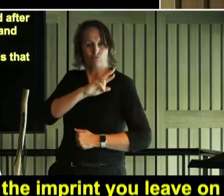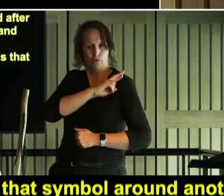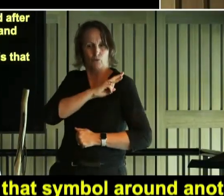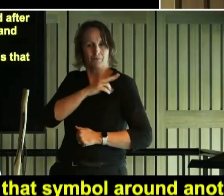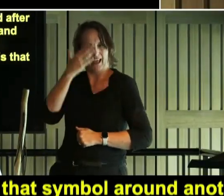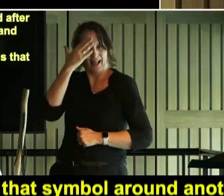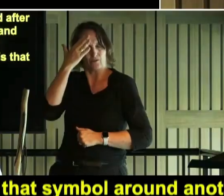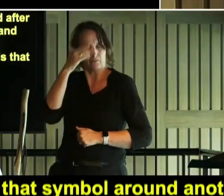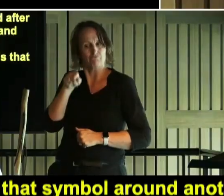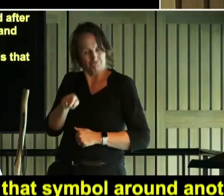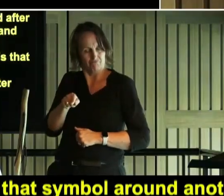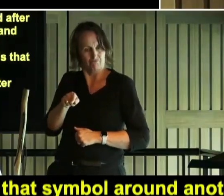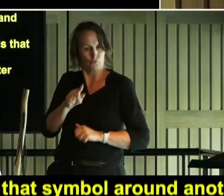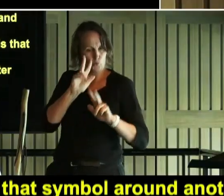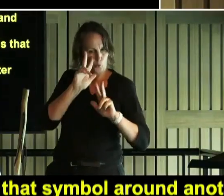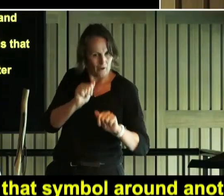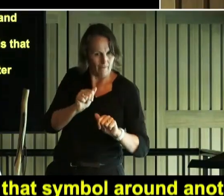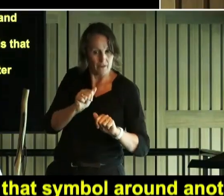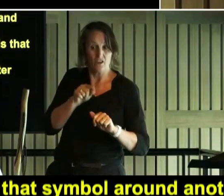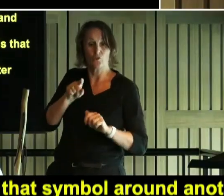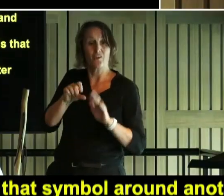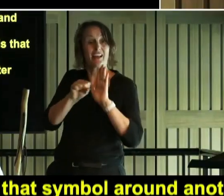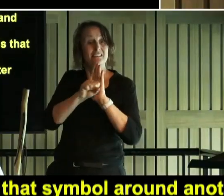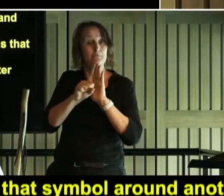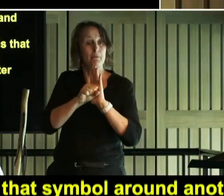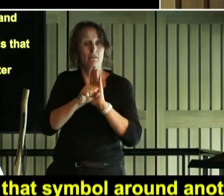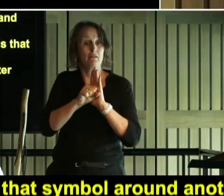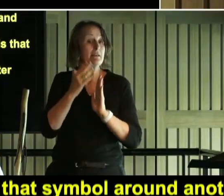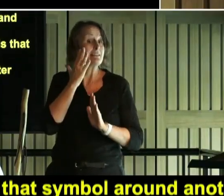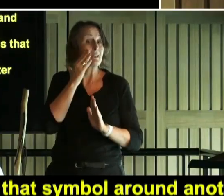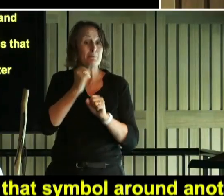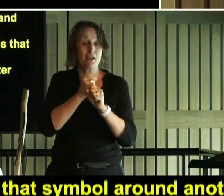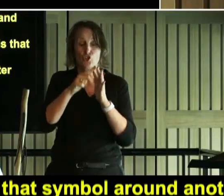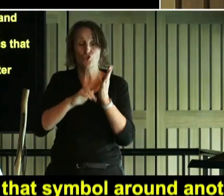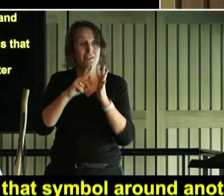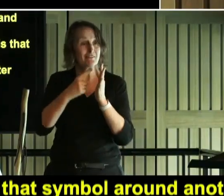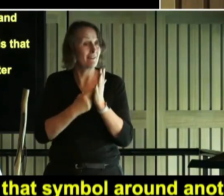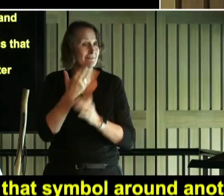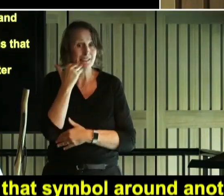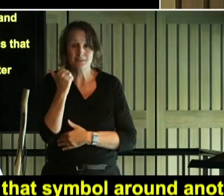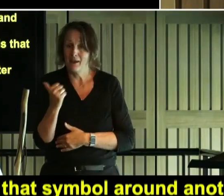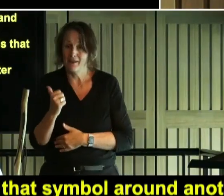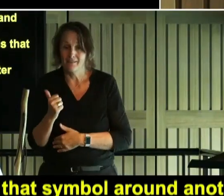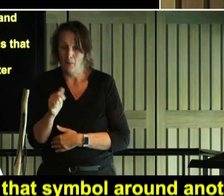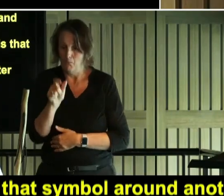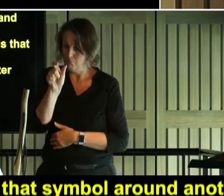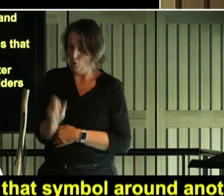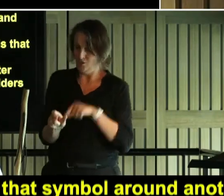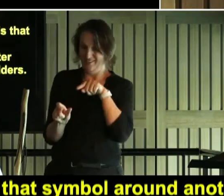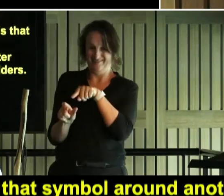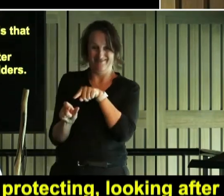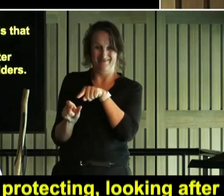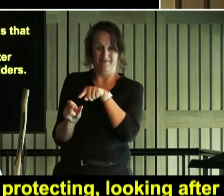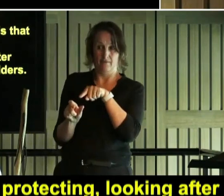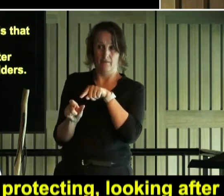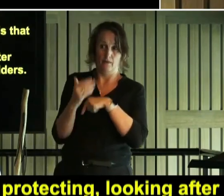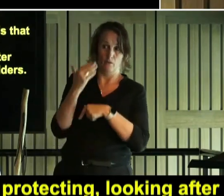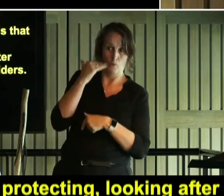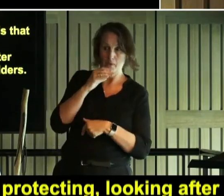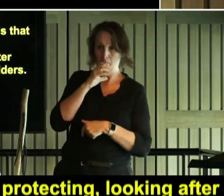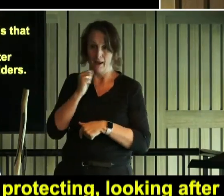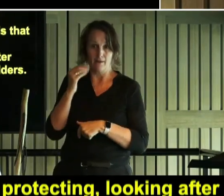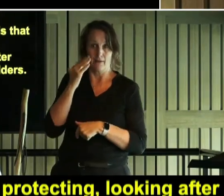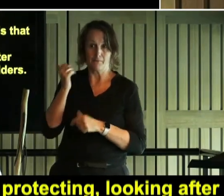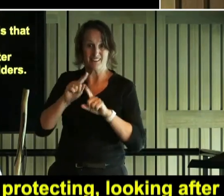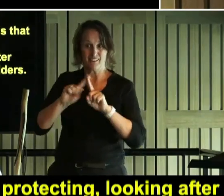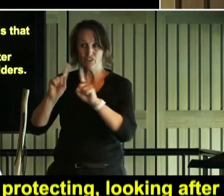elders. But the good points about that symbol is it's gender neutral. It doesn't identify gender. It's a person, a leader. And also in